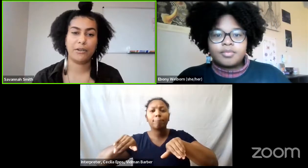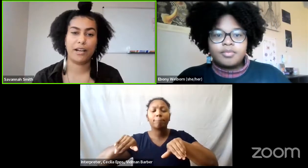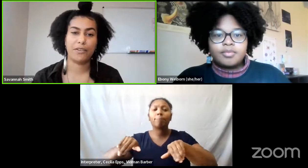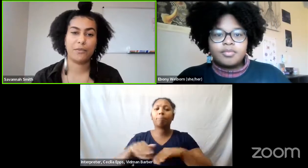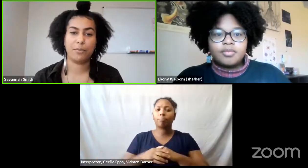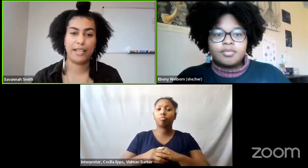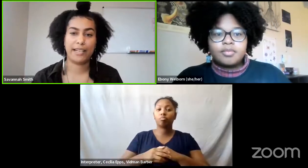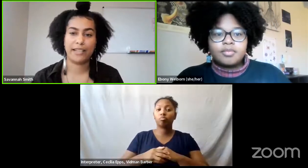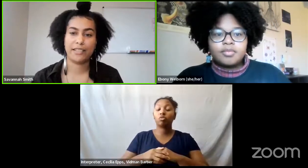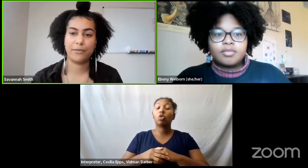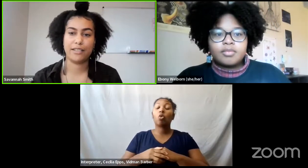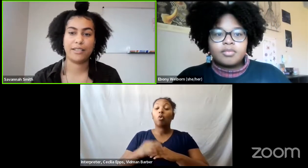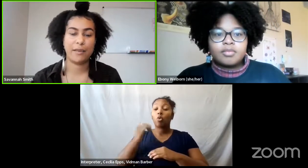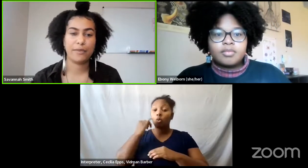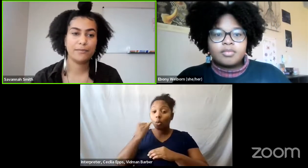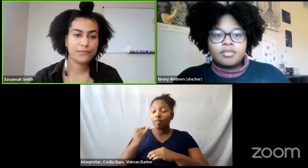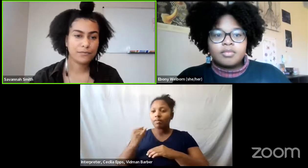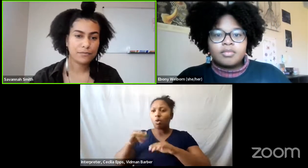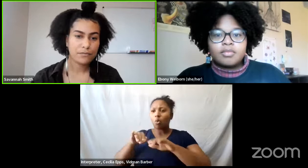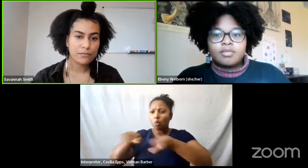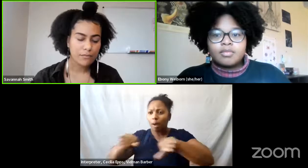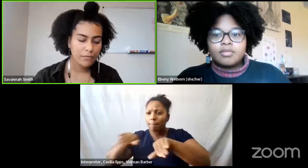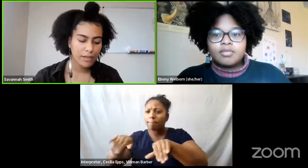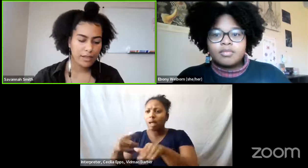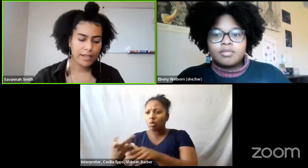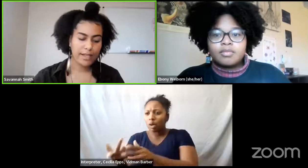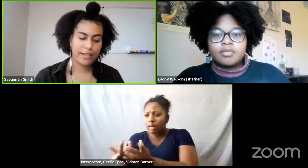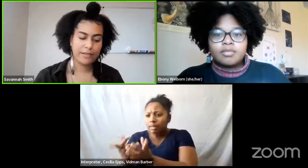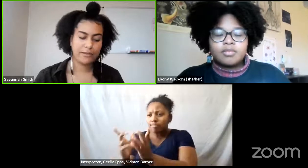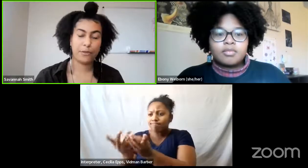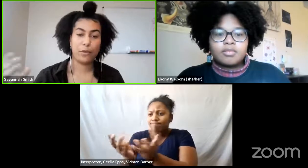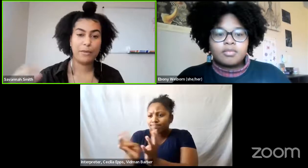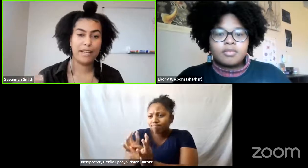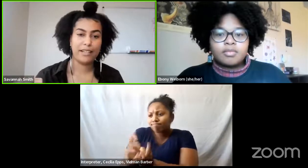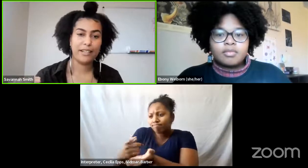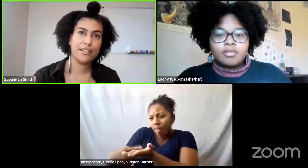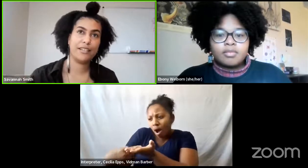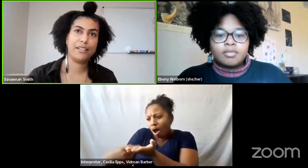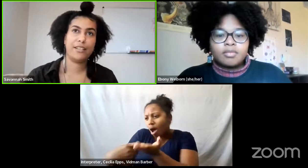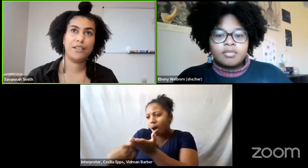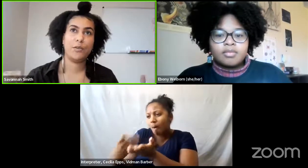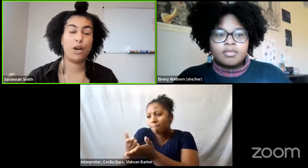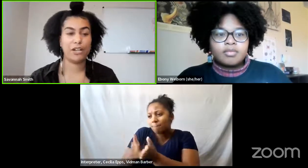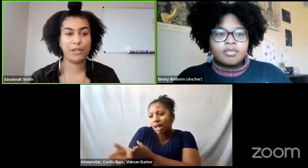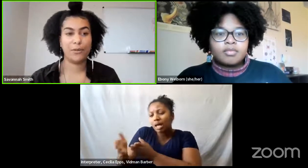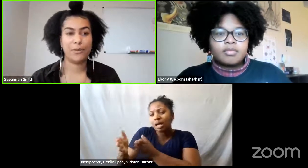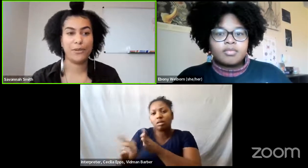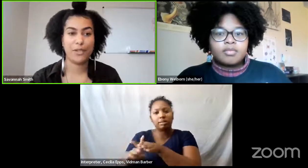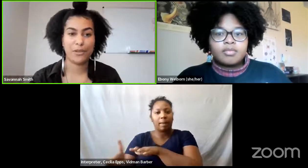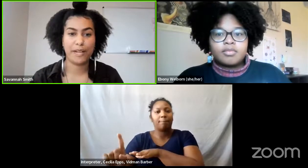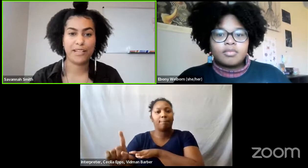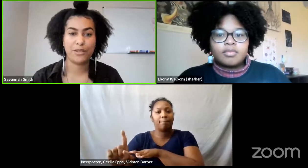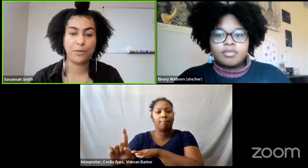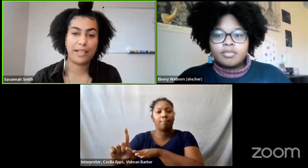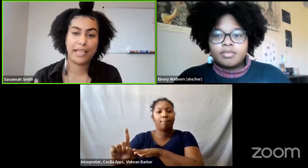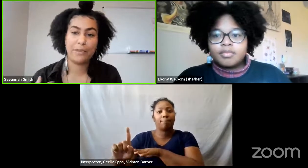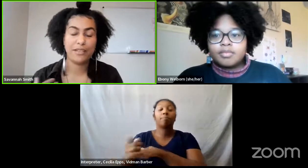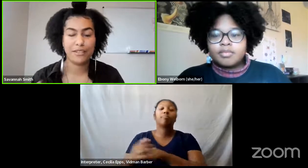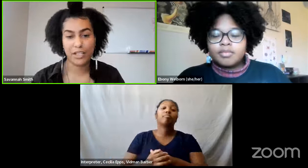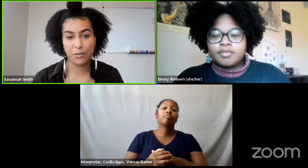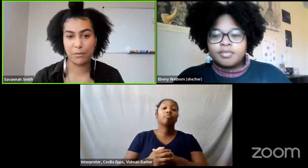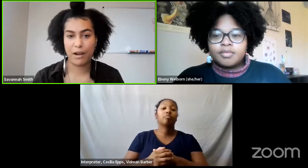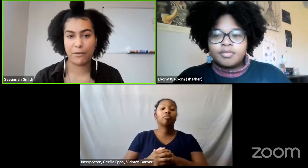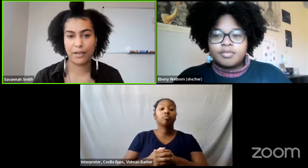as meeting grounds for planning different escapes. And for women, water was a way to